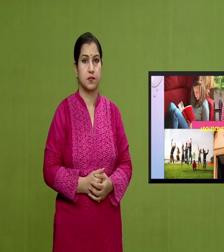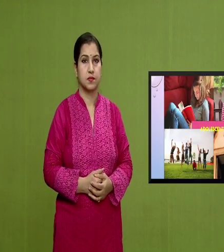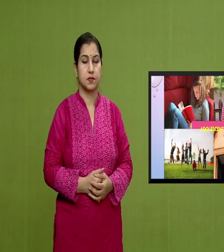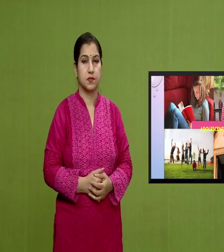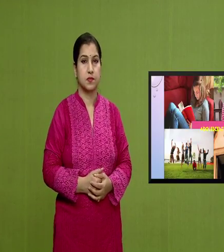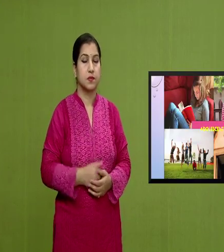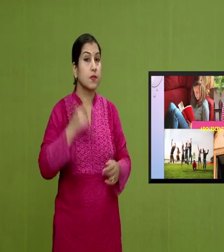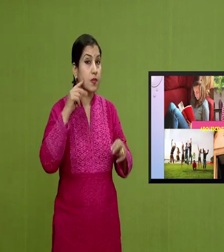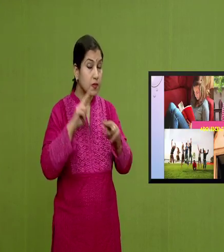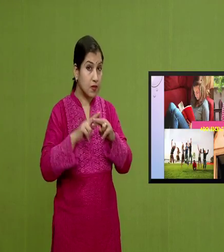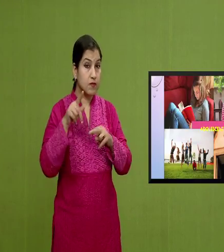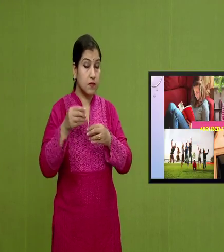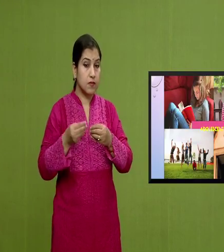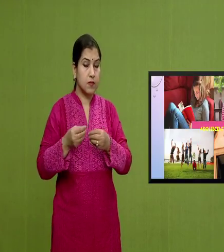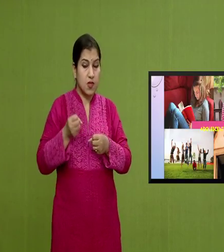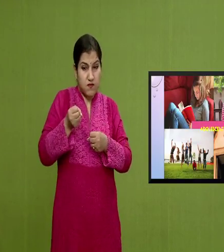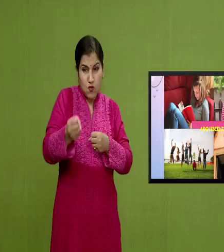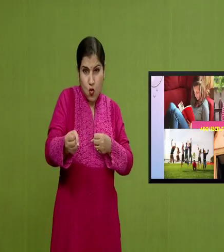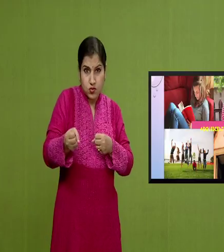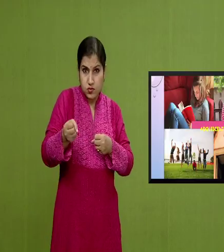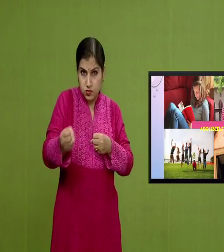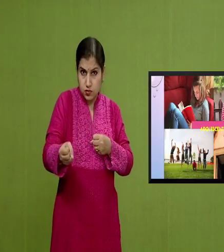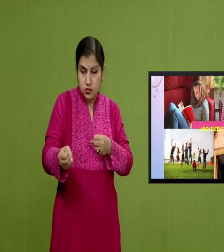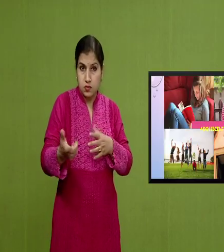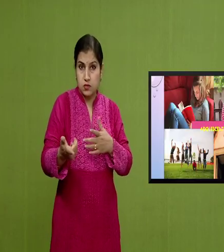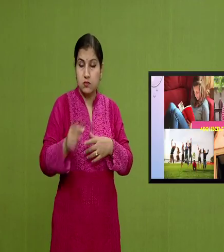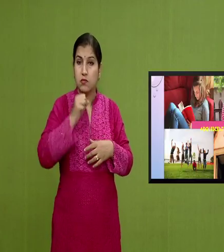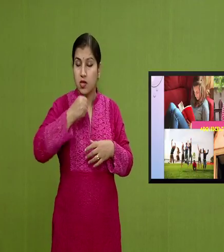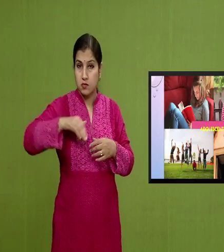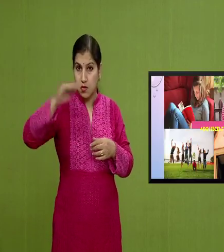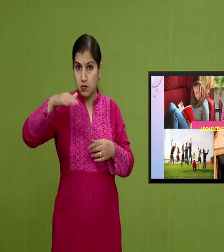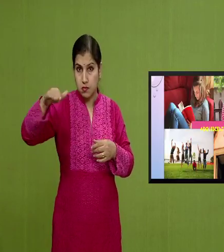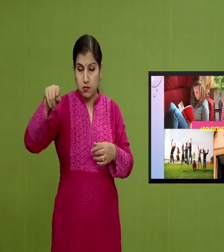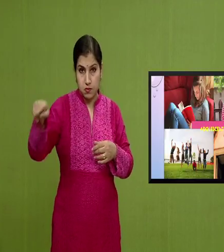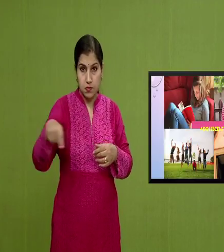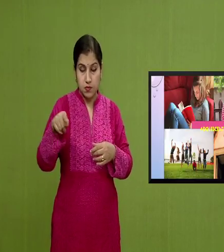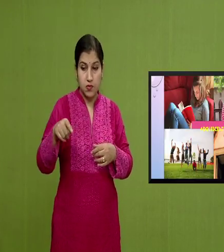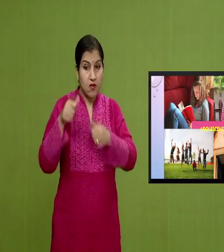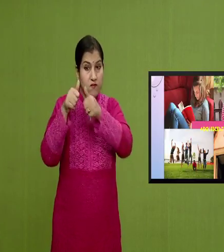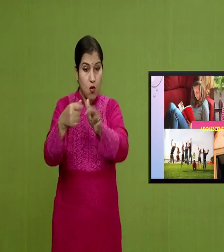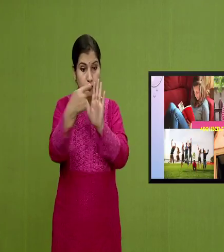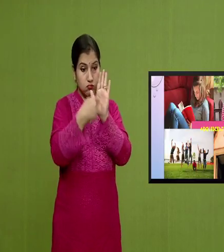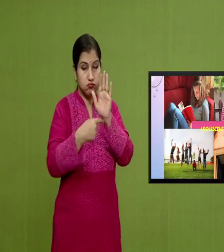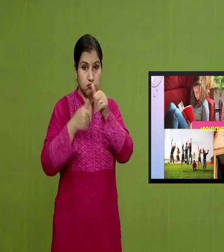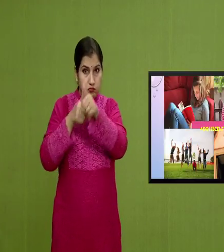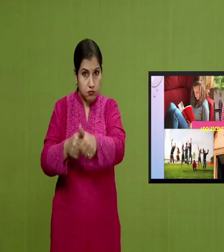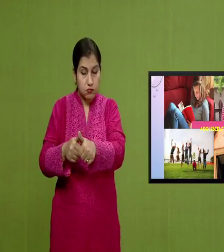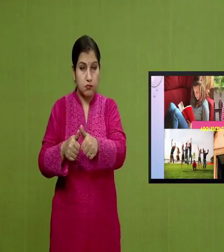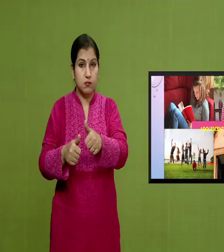If they put pressure on adolescent to follow family values,